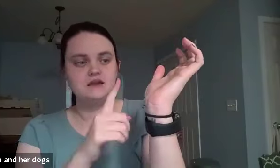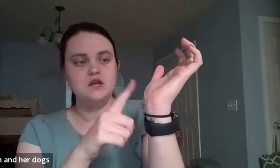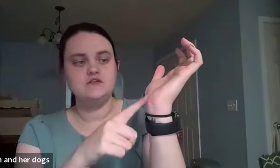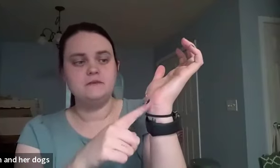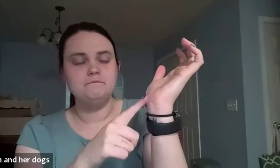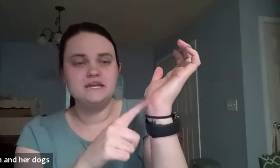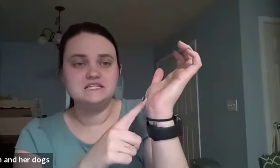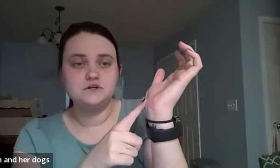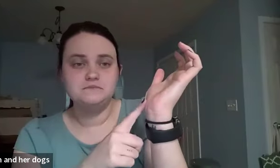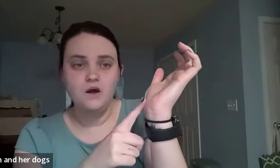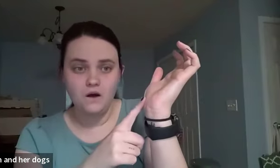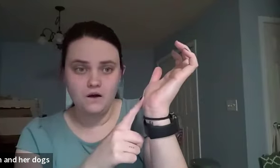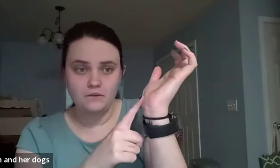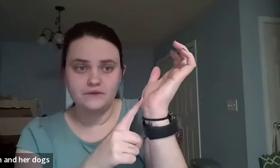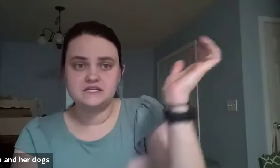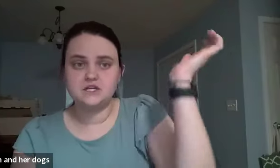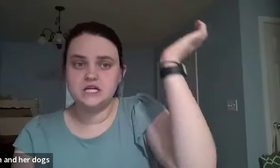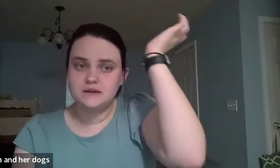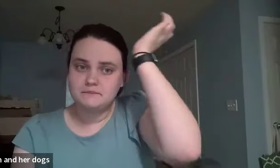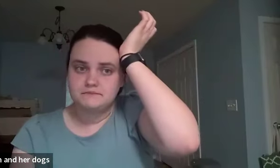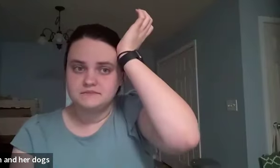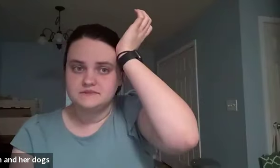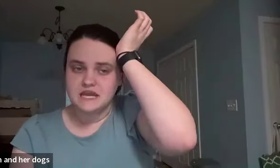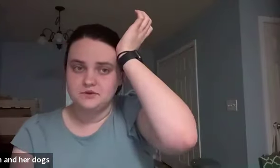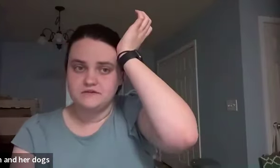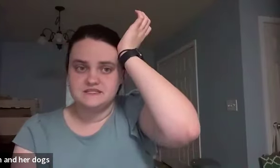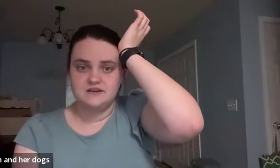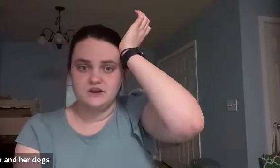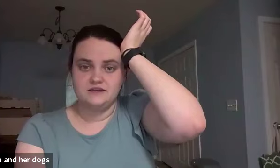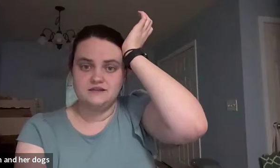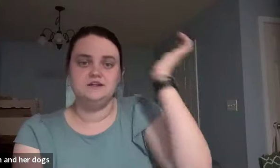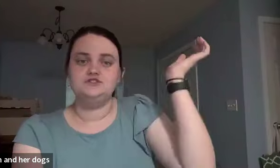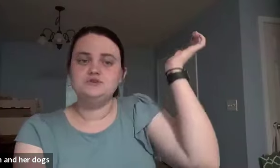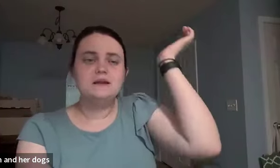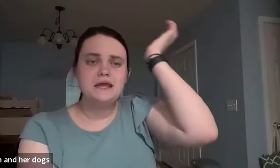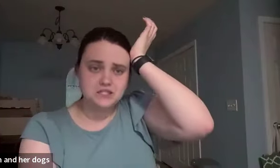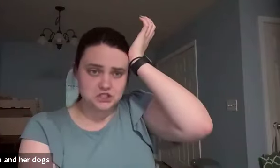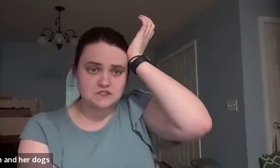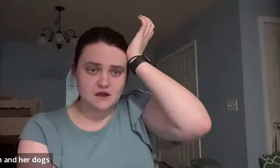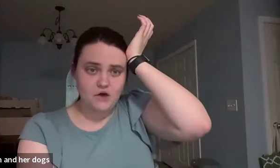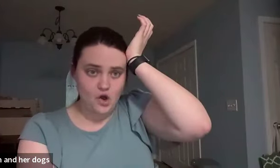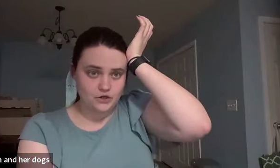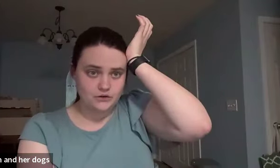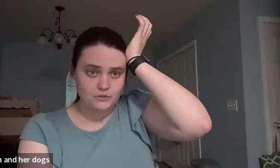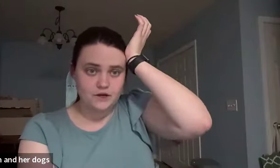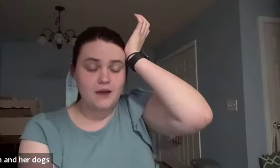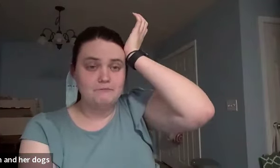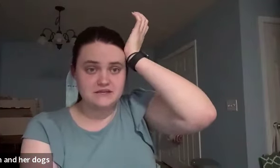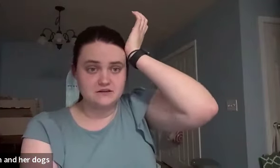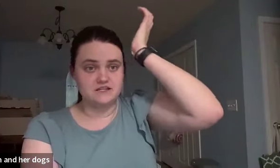back. The base of your palm is going to tap you on the side of your head. Do not hit yourself hard. We are not beating